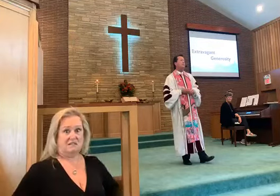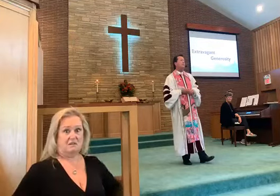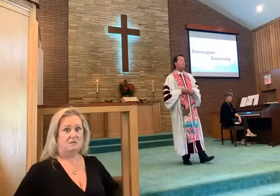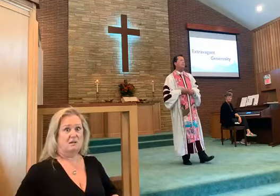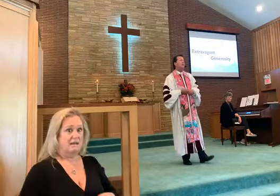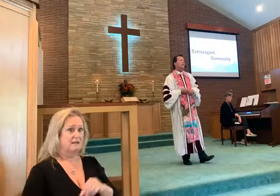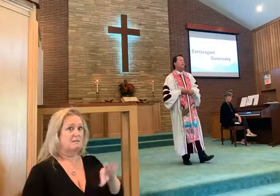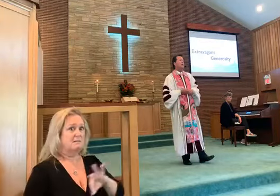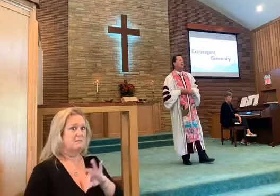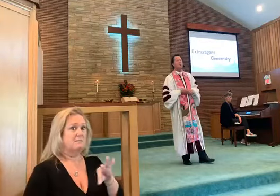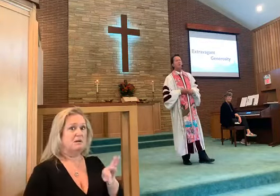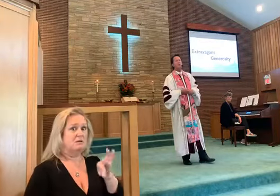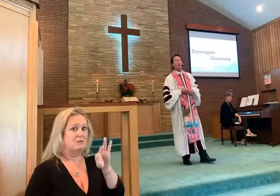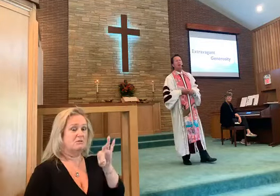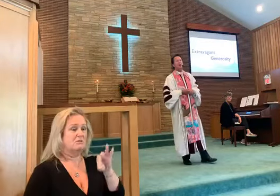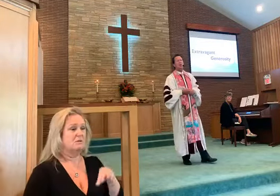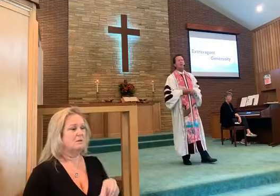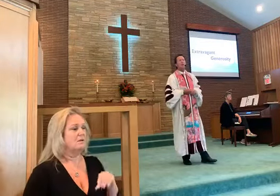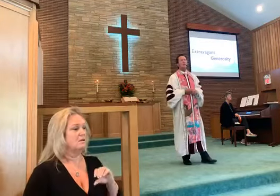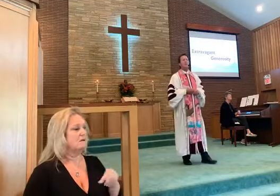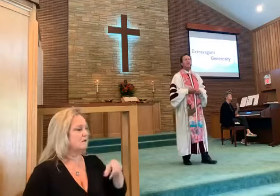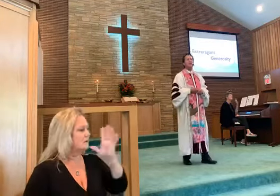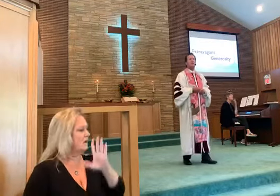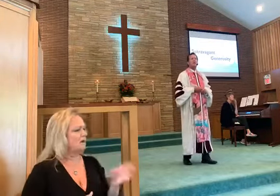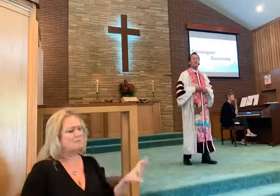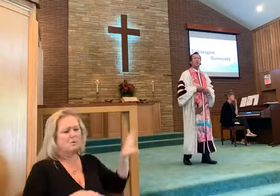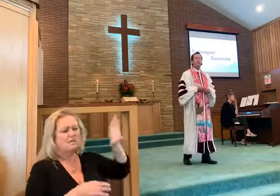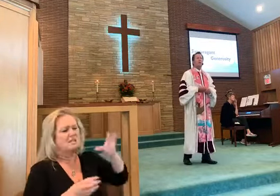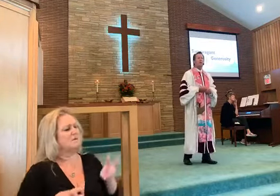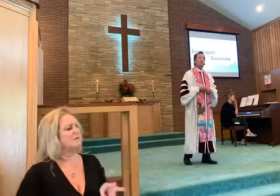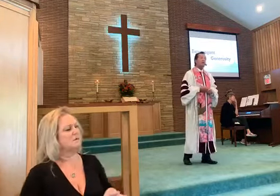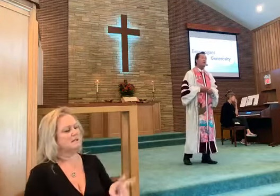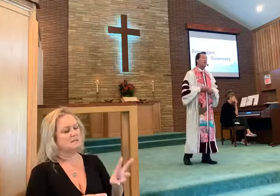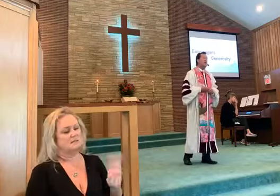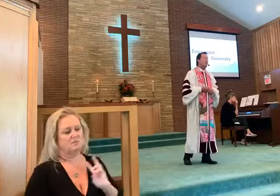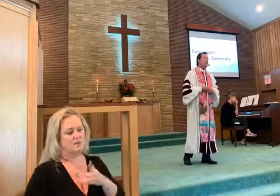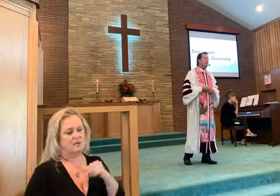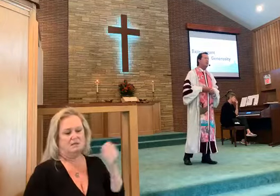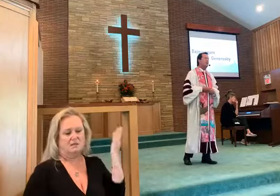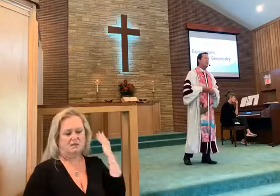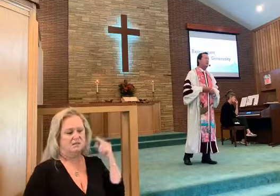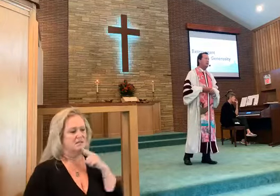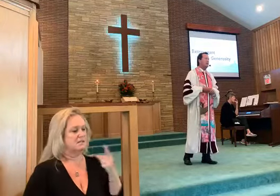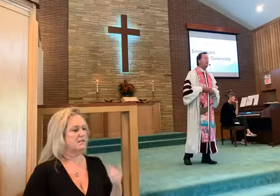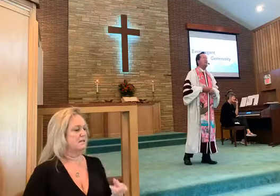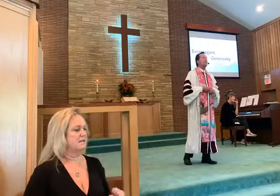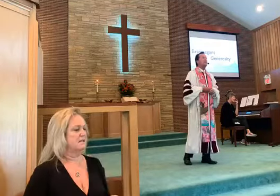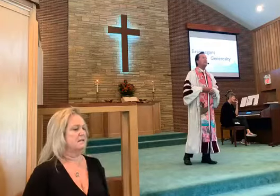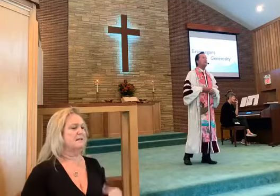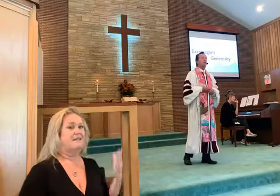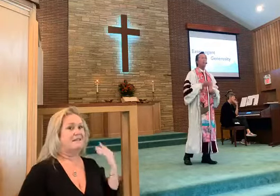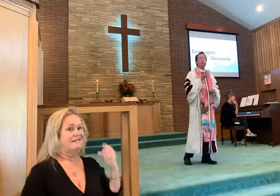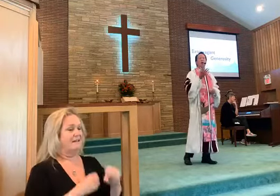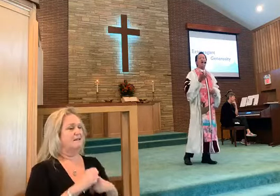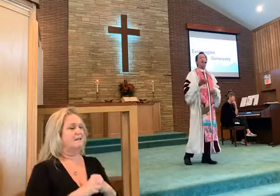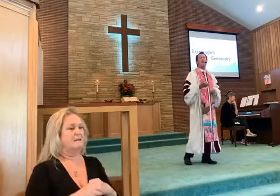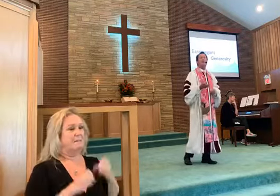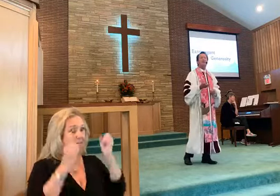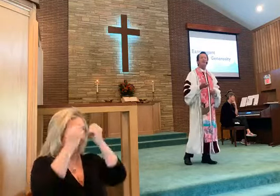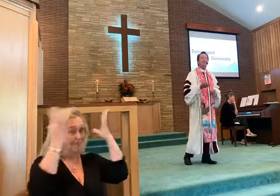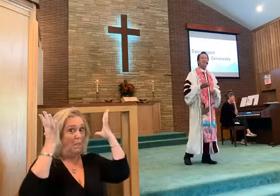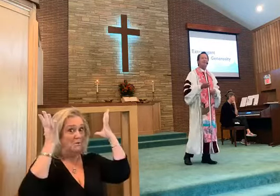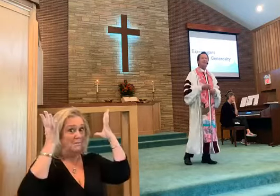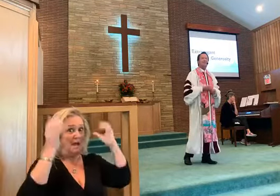spiritual. God pours them out in ways that, as we used to say back in those hippie days, blows your mind.